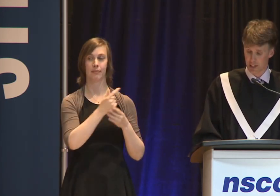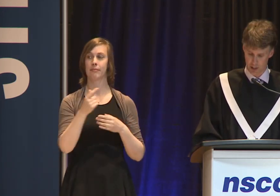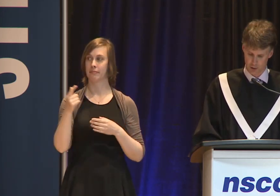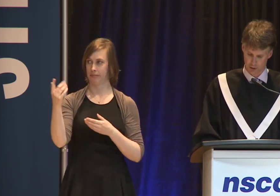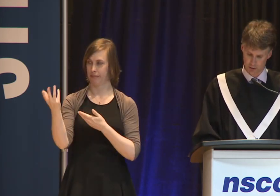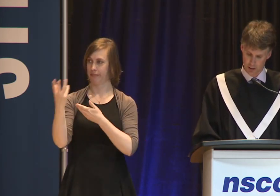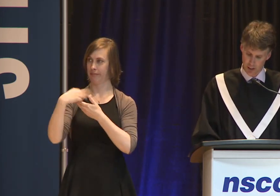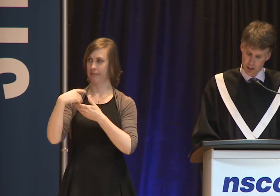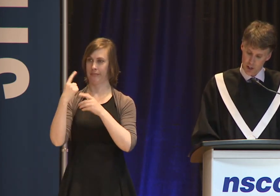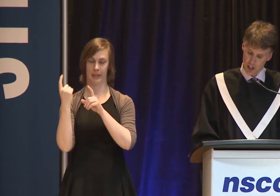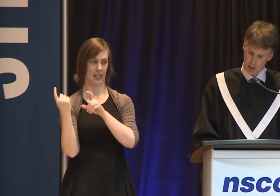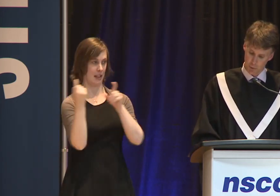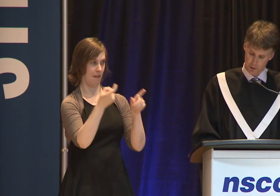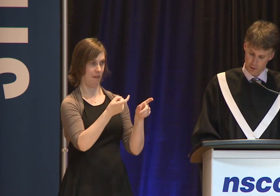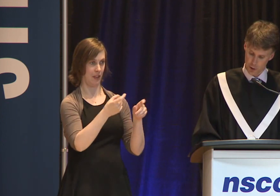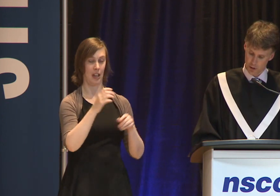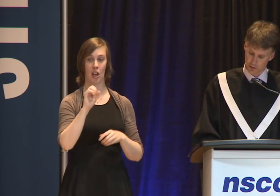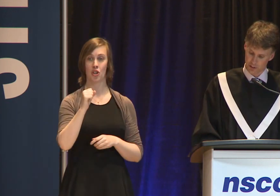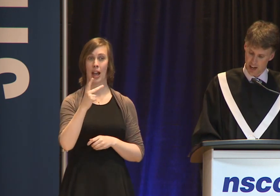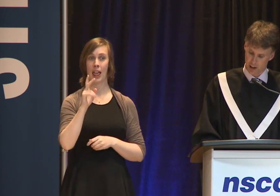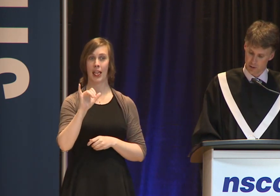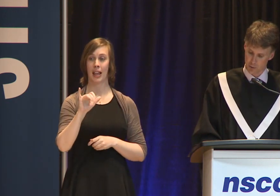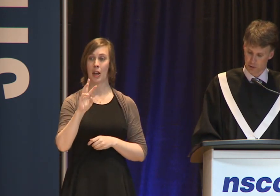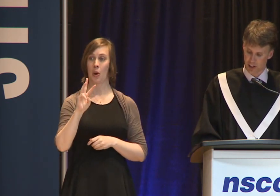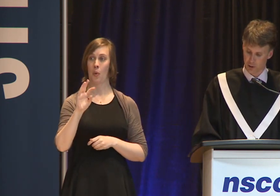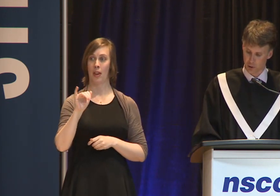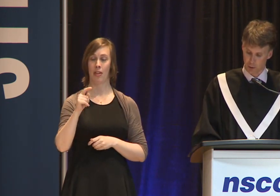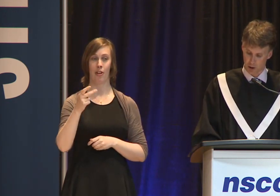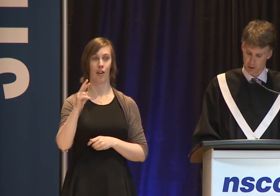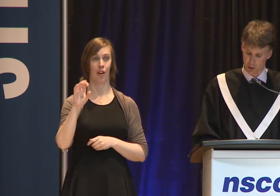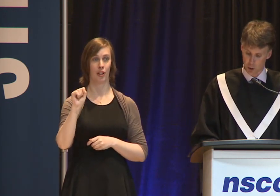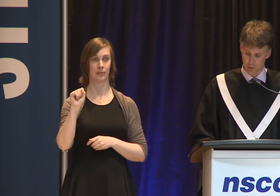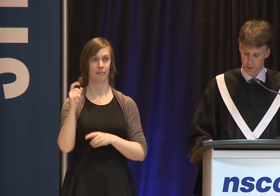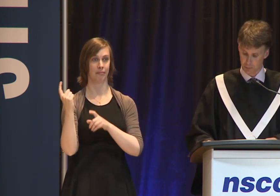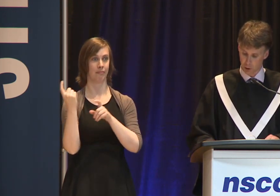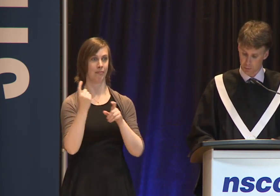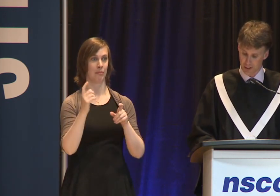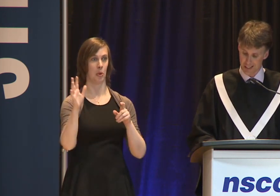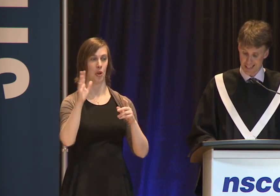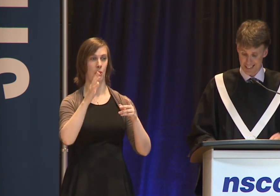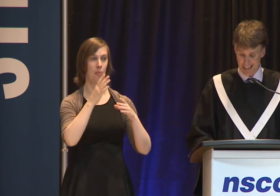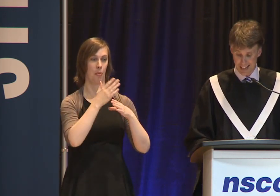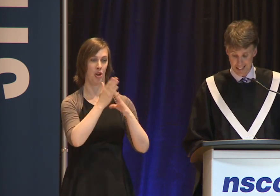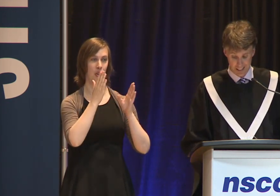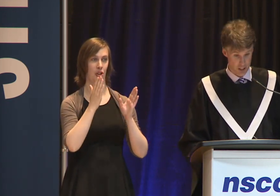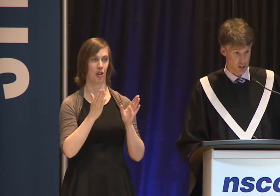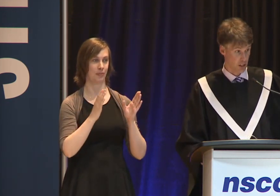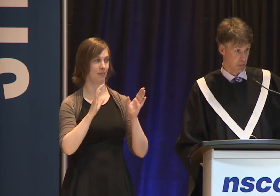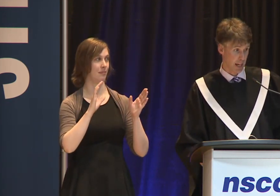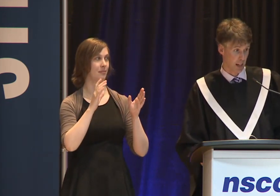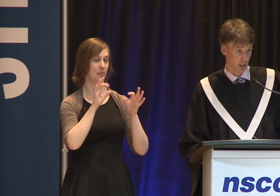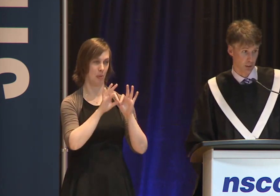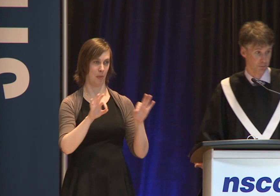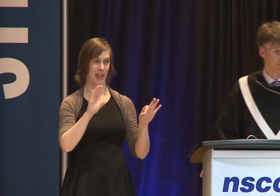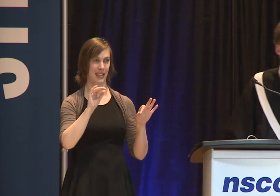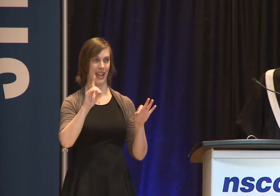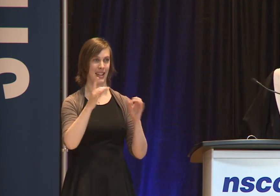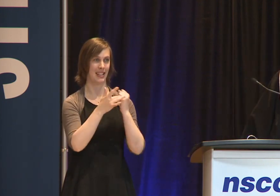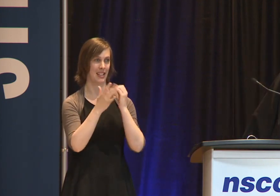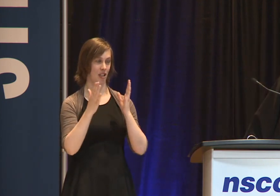present the credential. Shelley Withers joins us now to present her partner with a diploma in CAD Technician